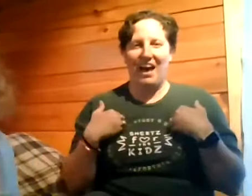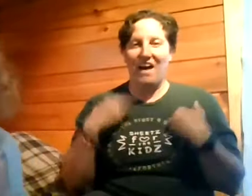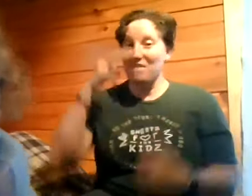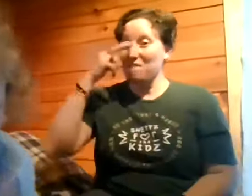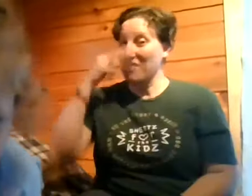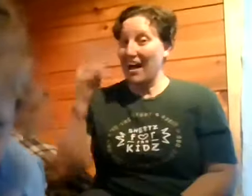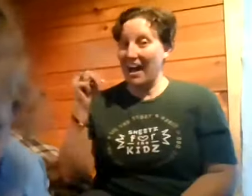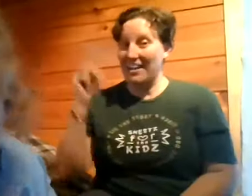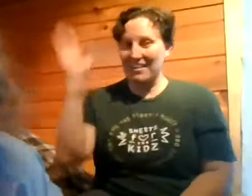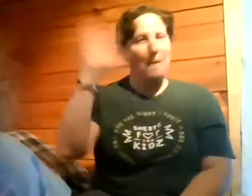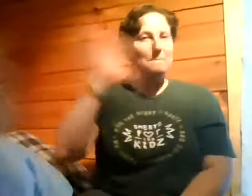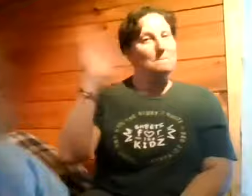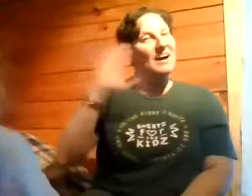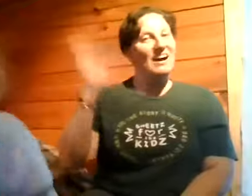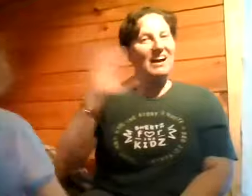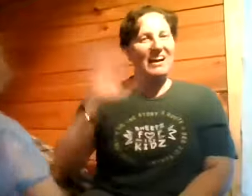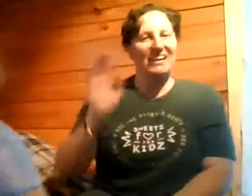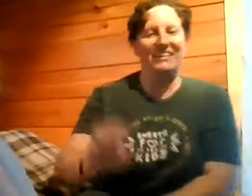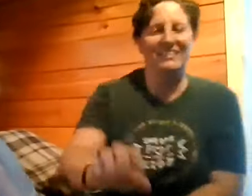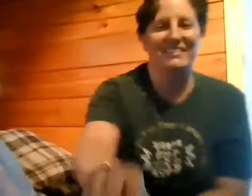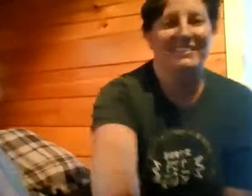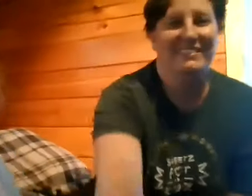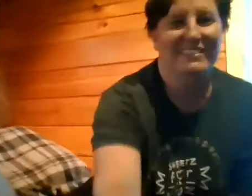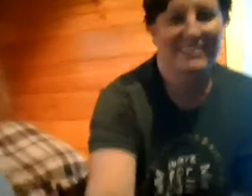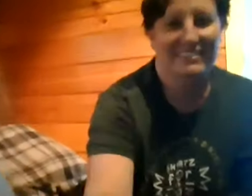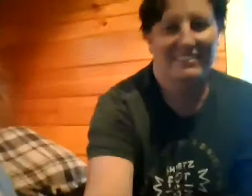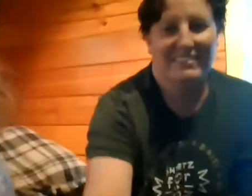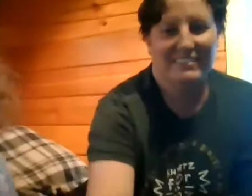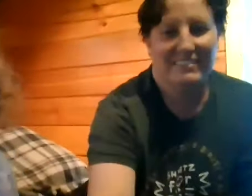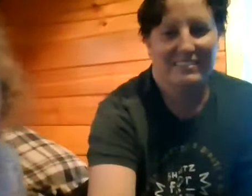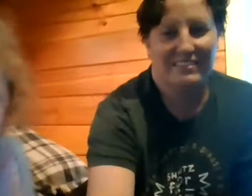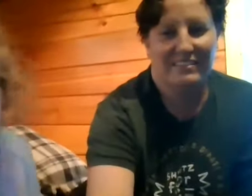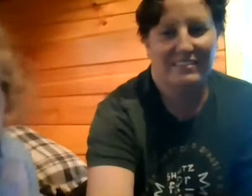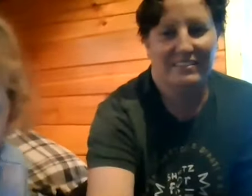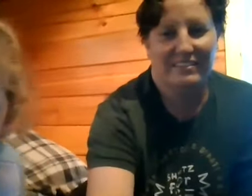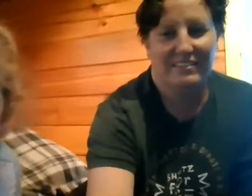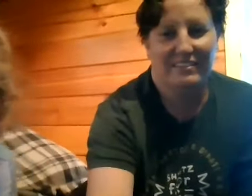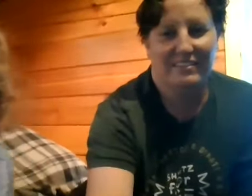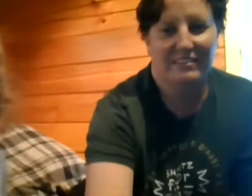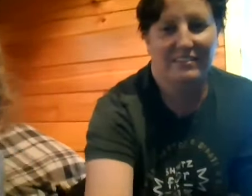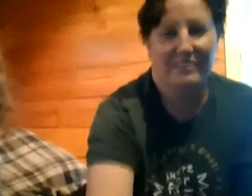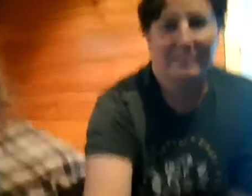Have fun. Bye. How do you get out of Beagle?